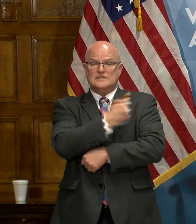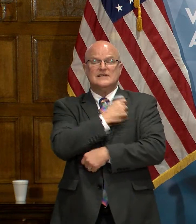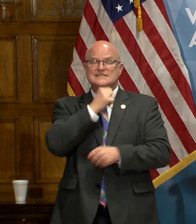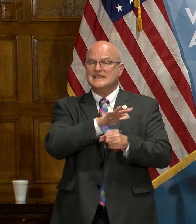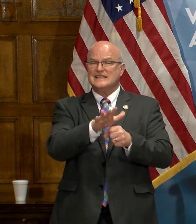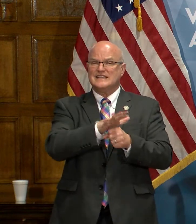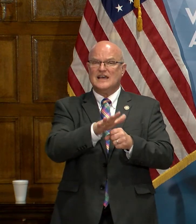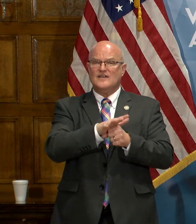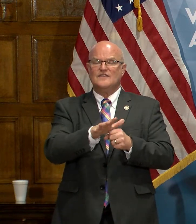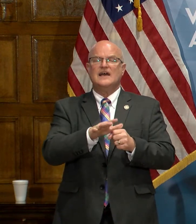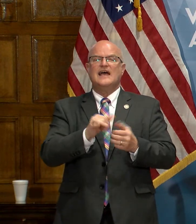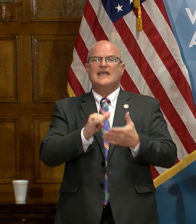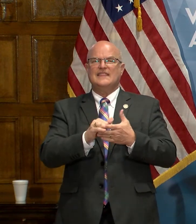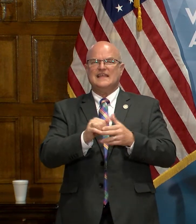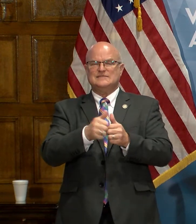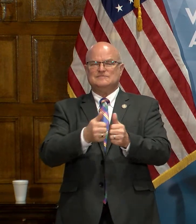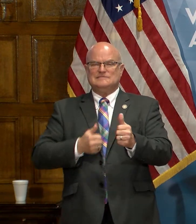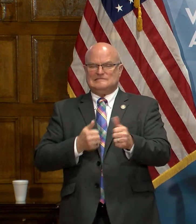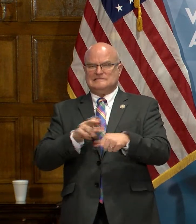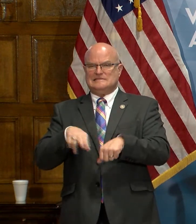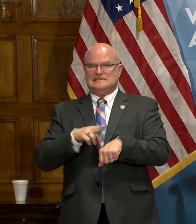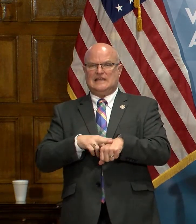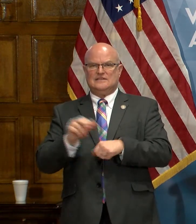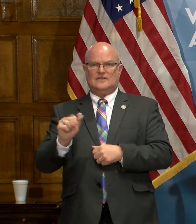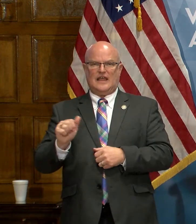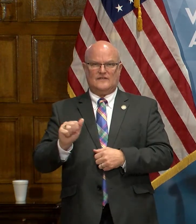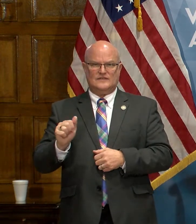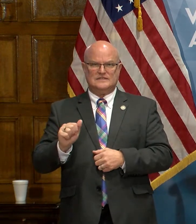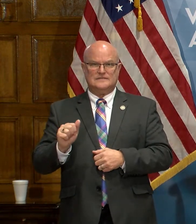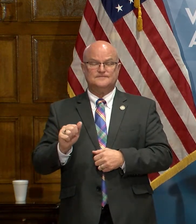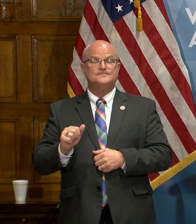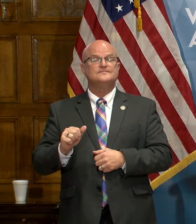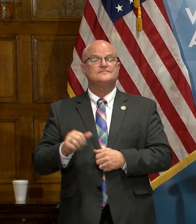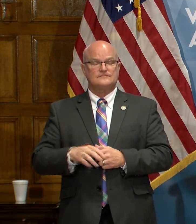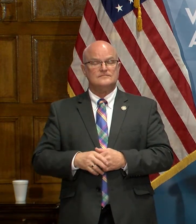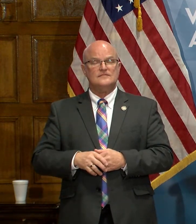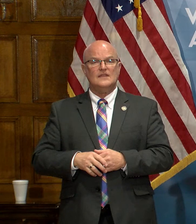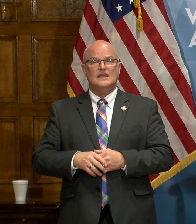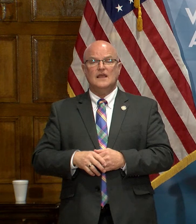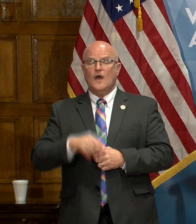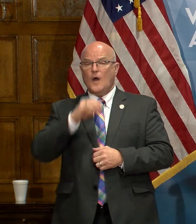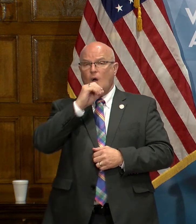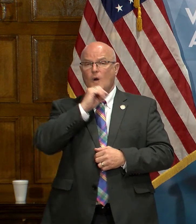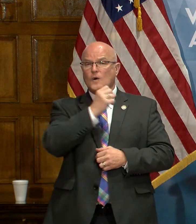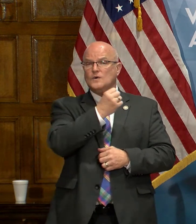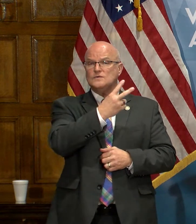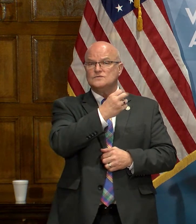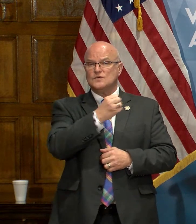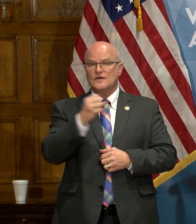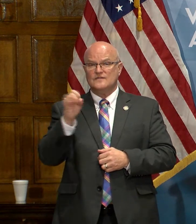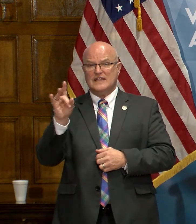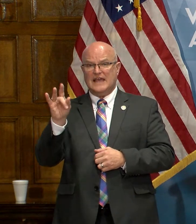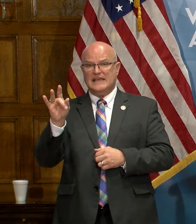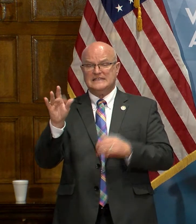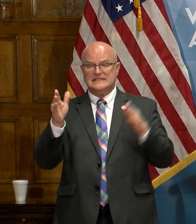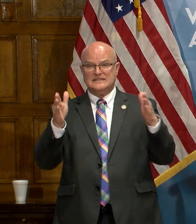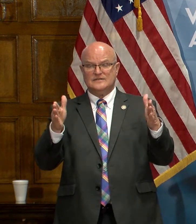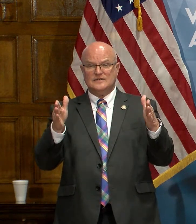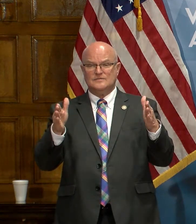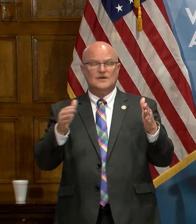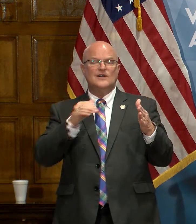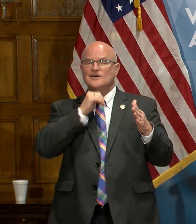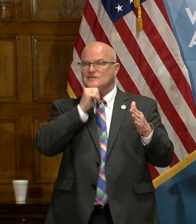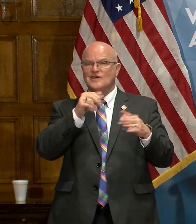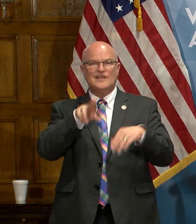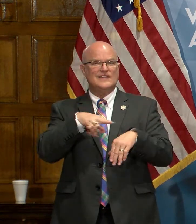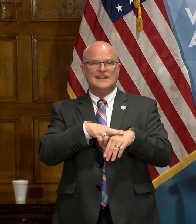That lags behind the national average. Similarly, in the 12 to 18-year-old group, we are not at